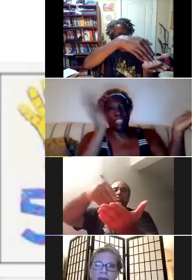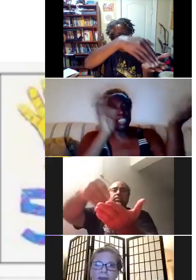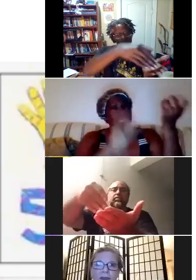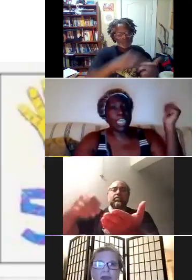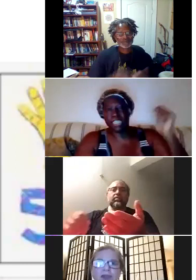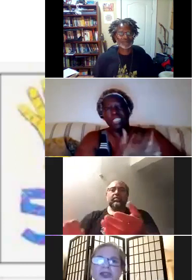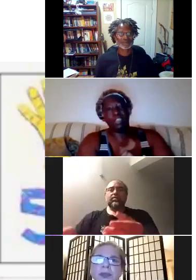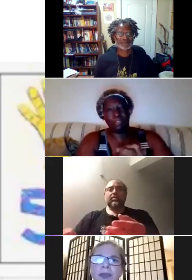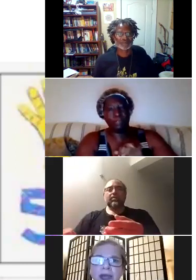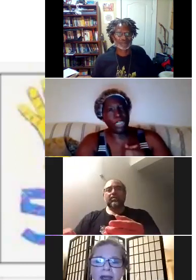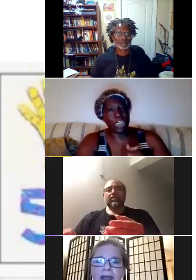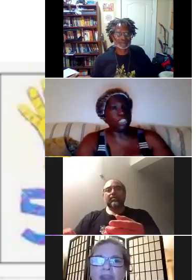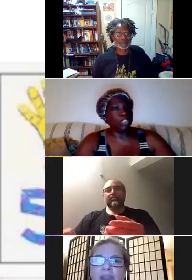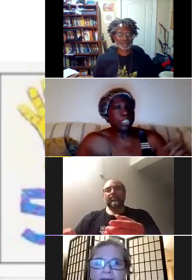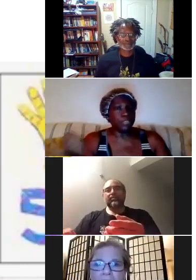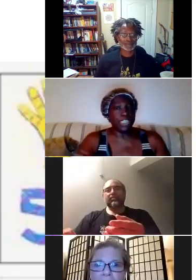So you can sign Shameka,